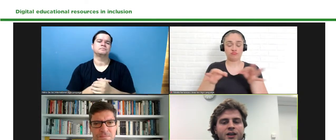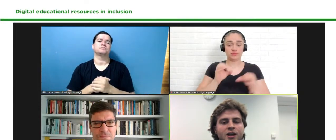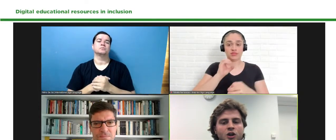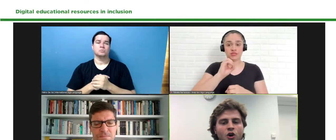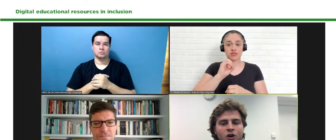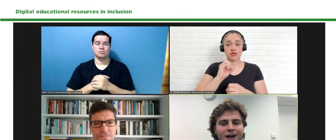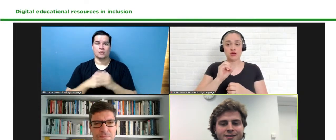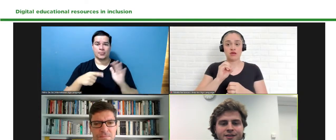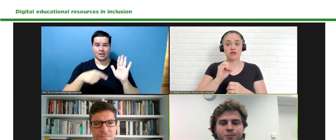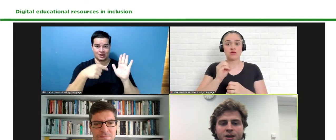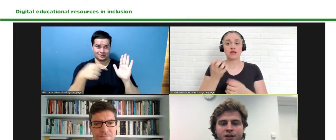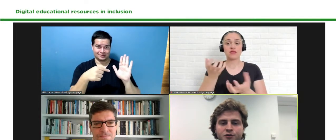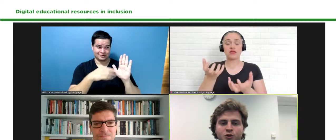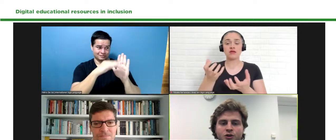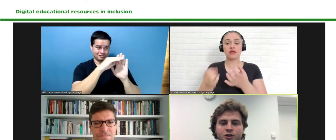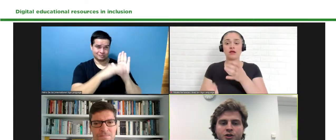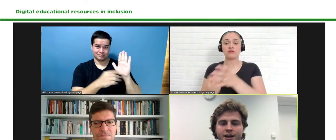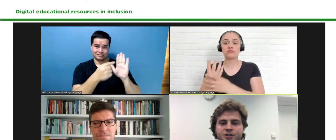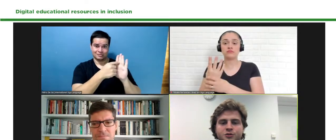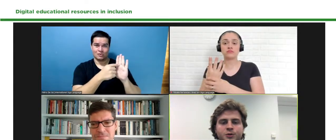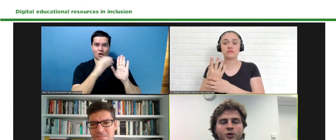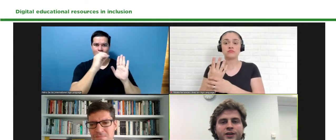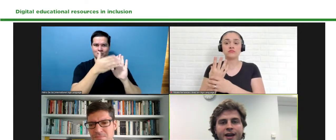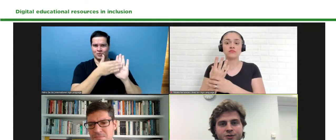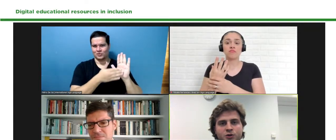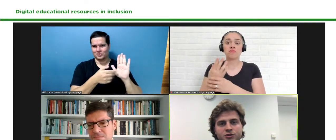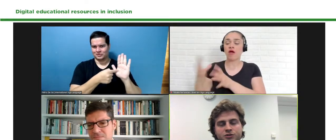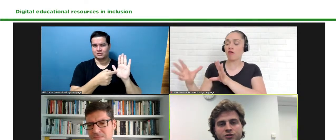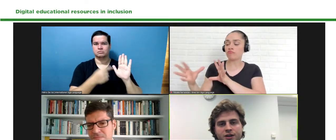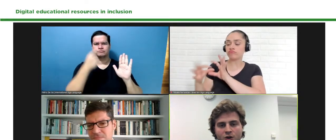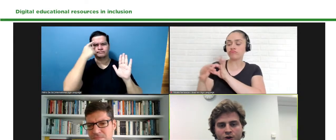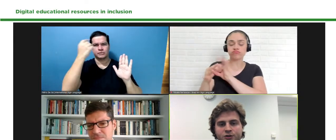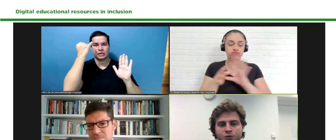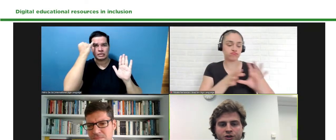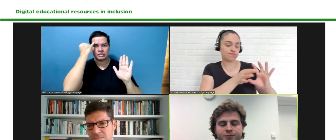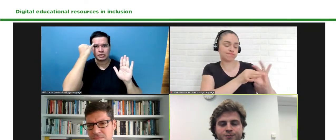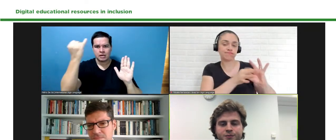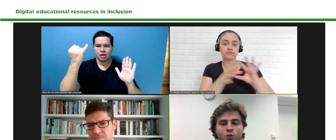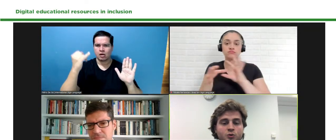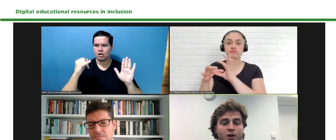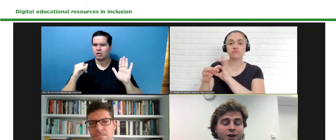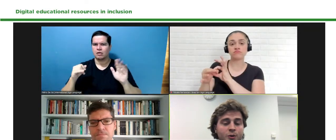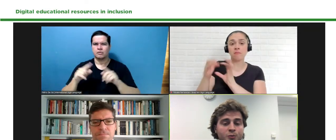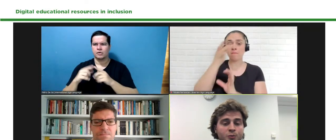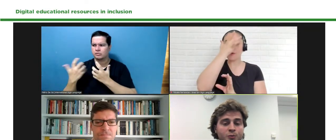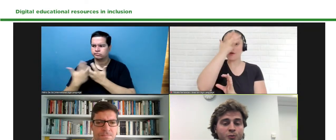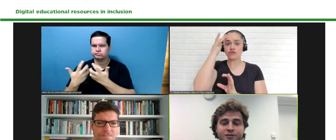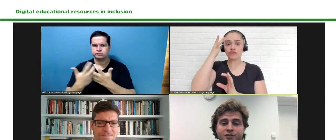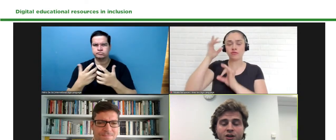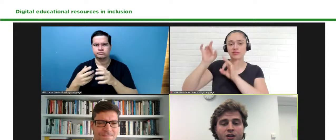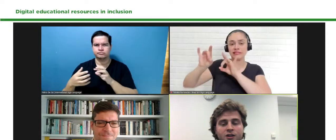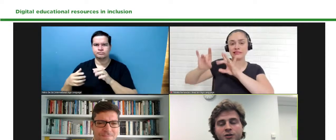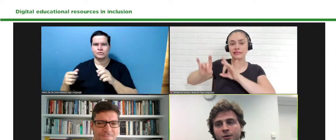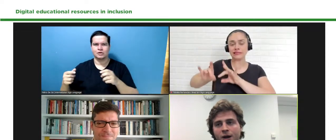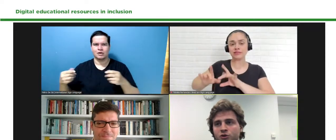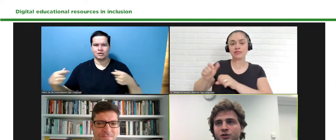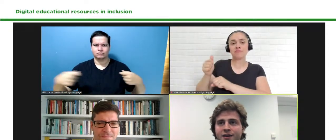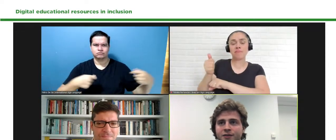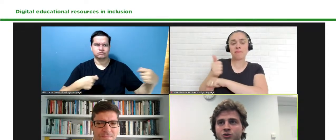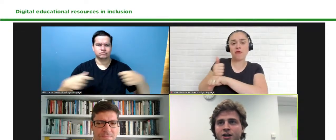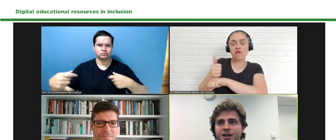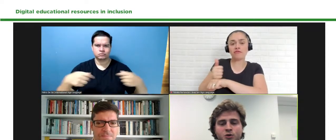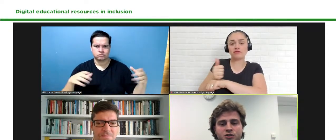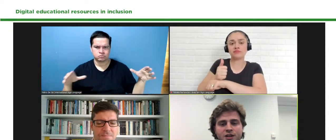build long-lasting, meaningful connections between the experts in our network, which we are very proud of, and we have